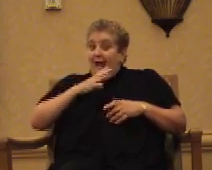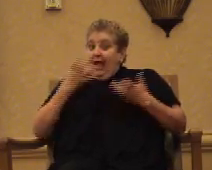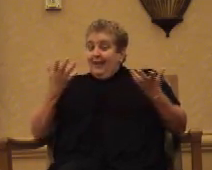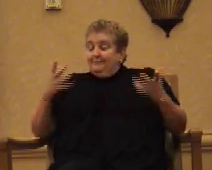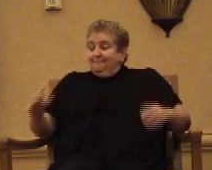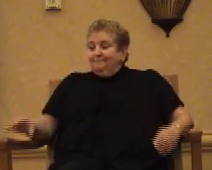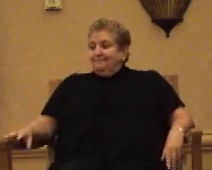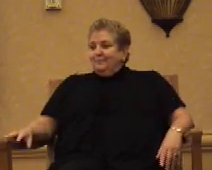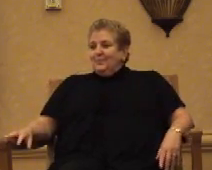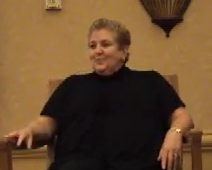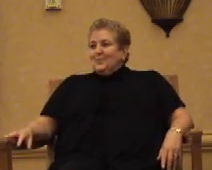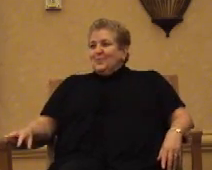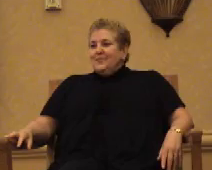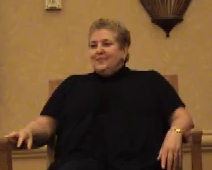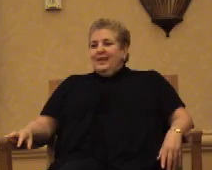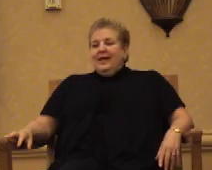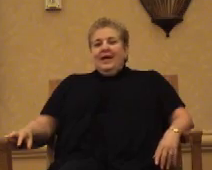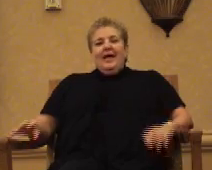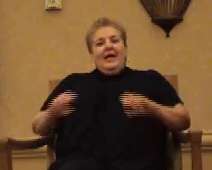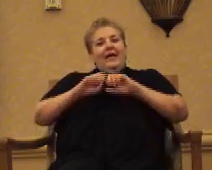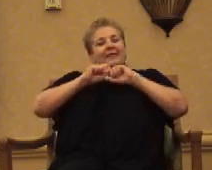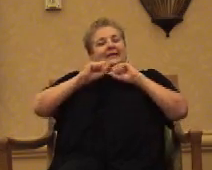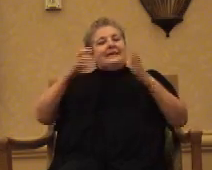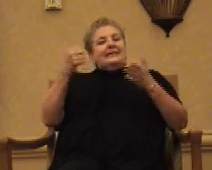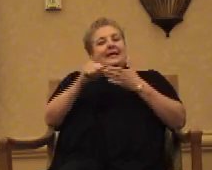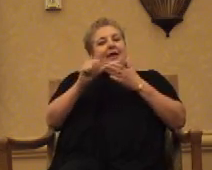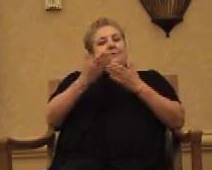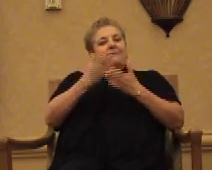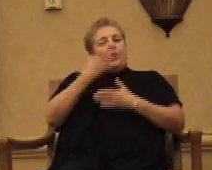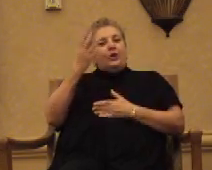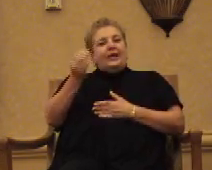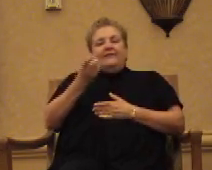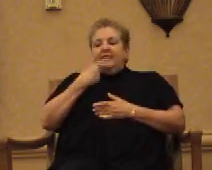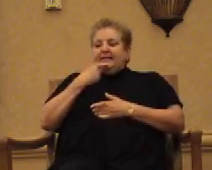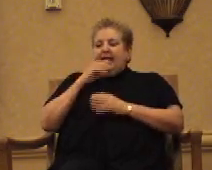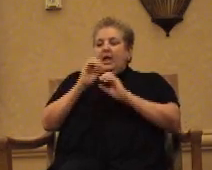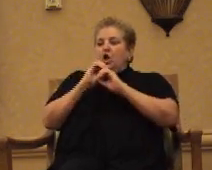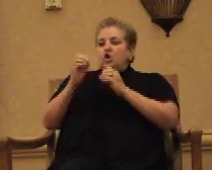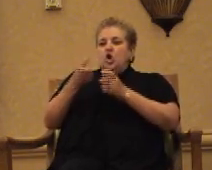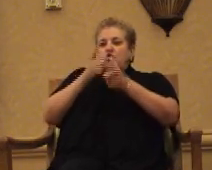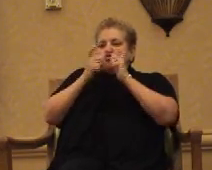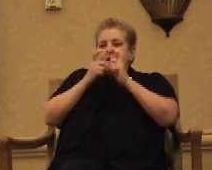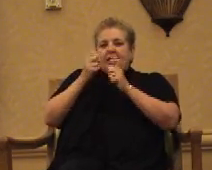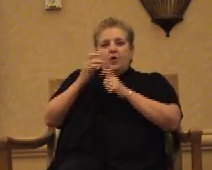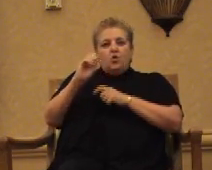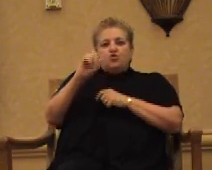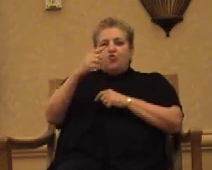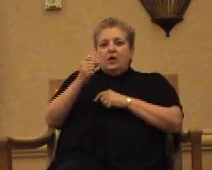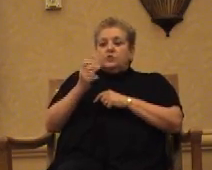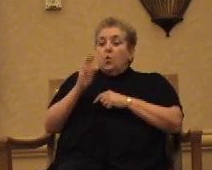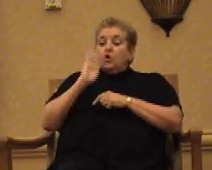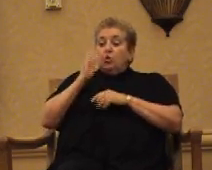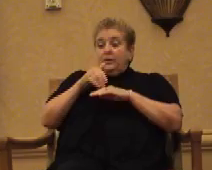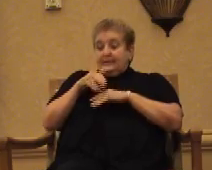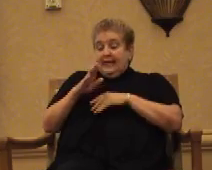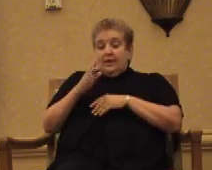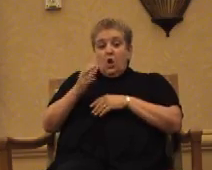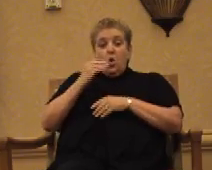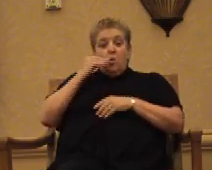They send a letter out before you leave saying no drinking, no drugs, or we'll send you home. And I probably thought, who would